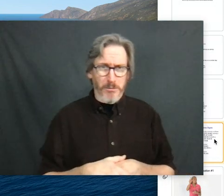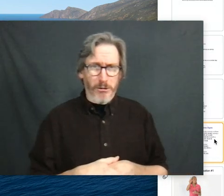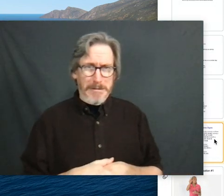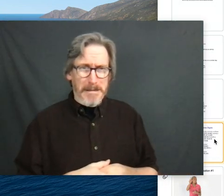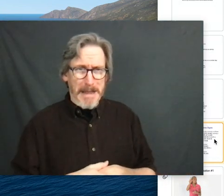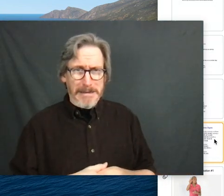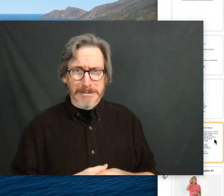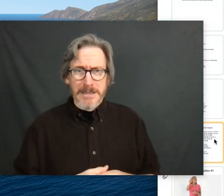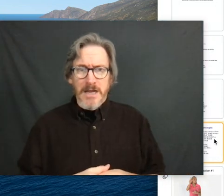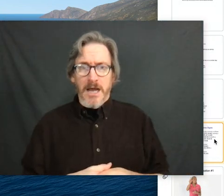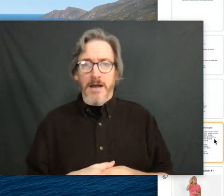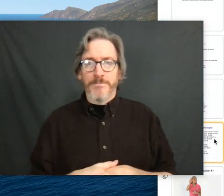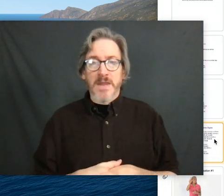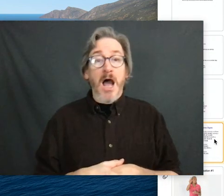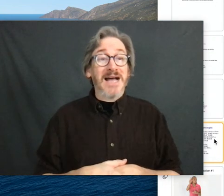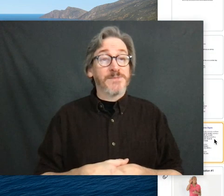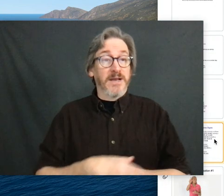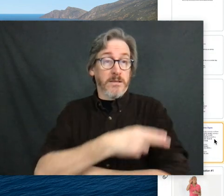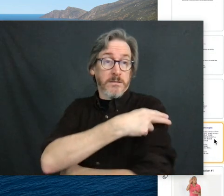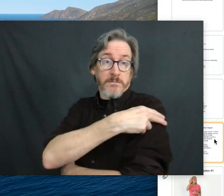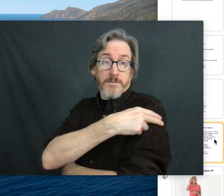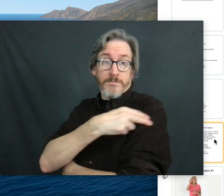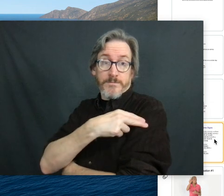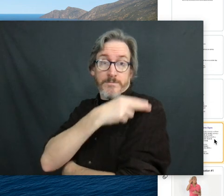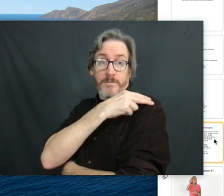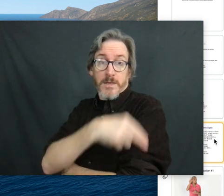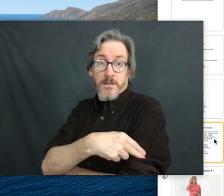Nothing more boring than that. Hospital.